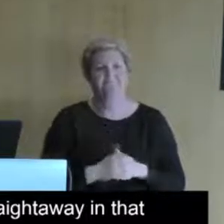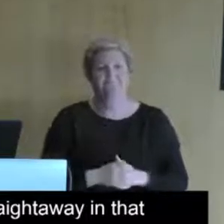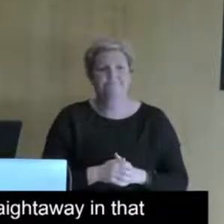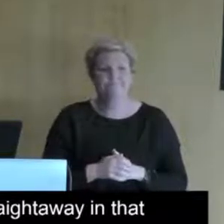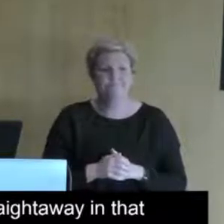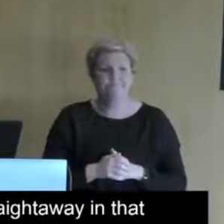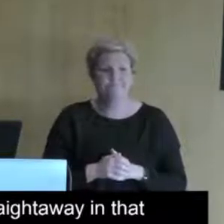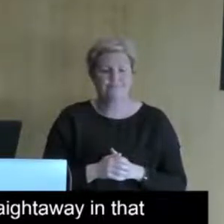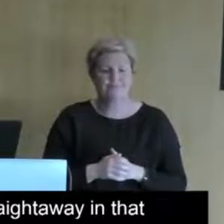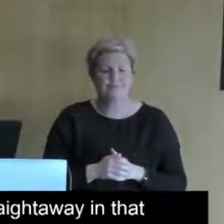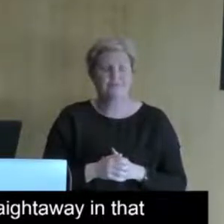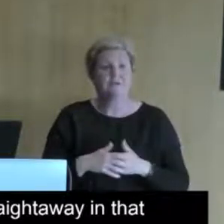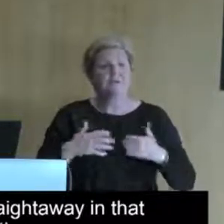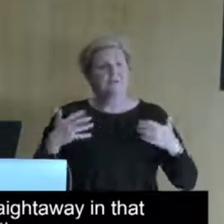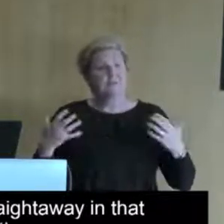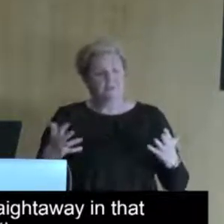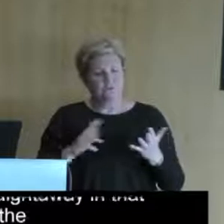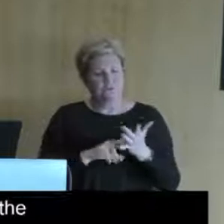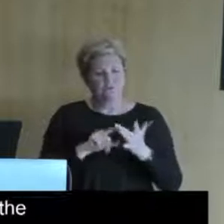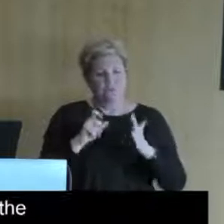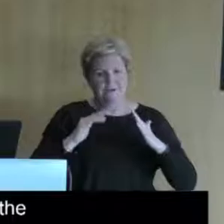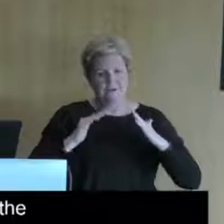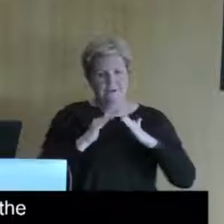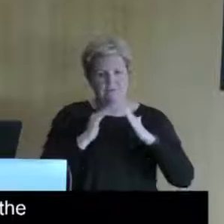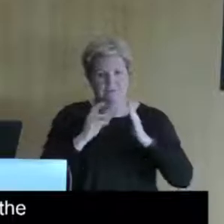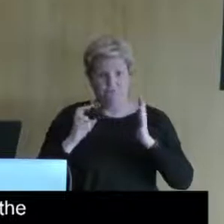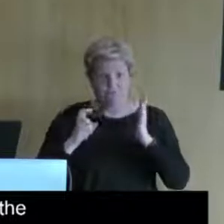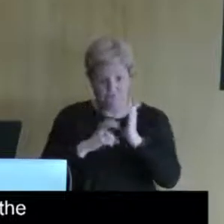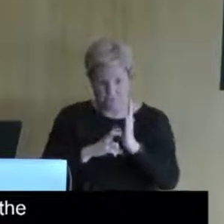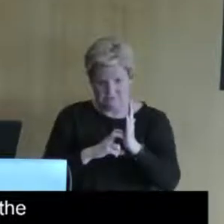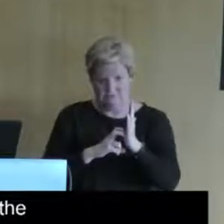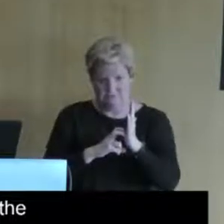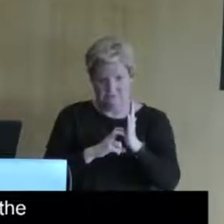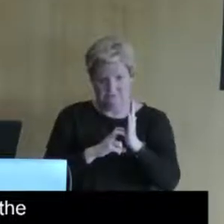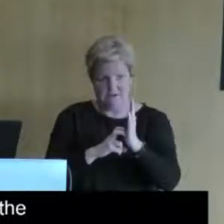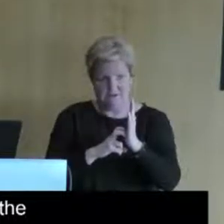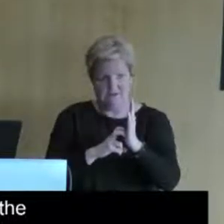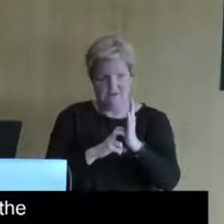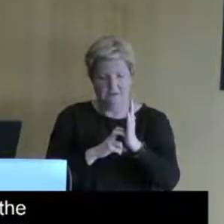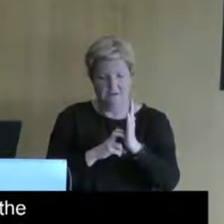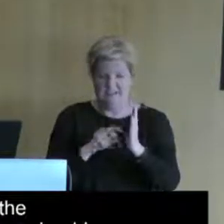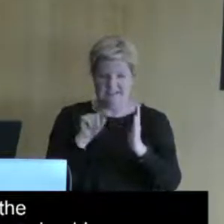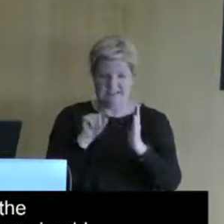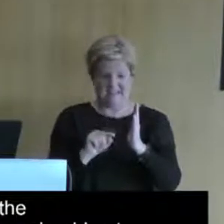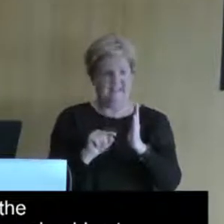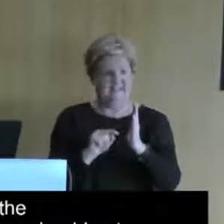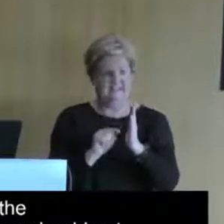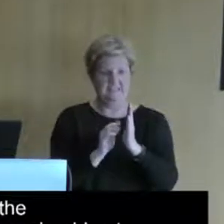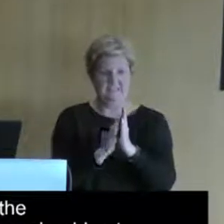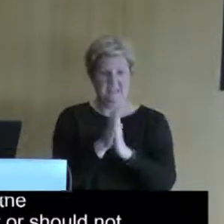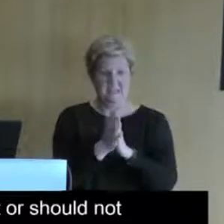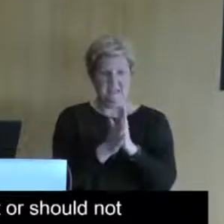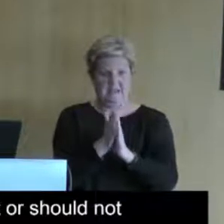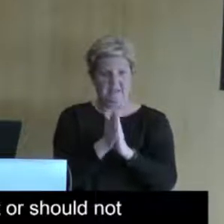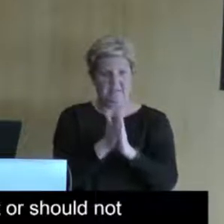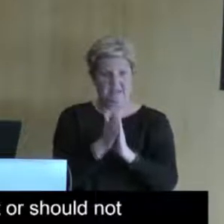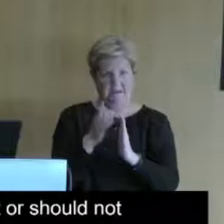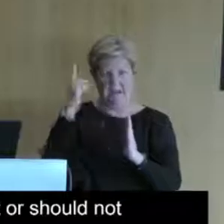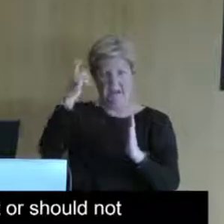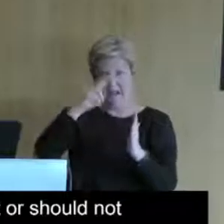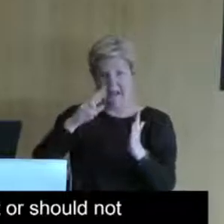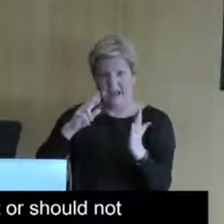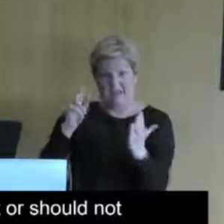find the applicant's name upon your recommendation and then house them straight away in that property. I think that's correct, Tony.